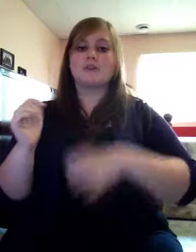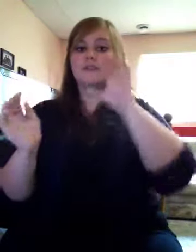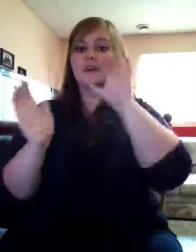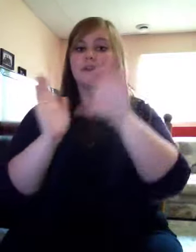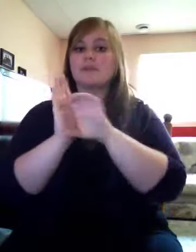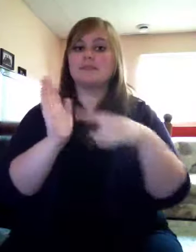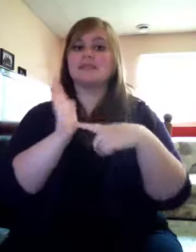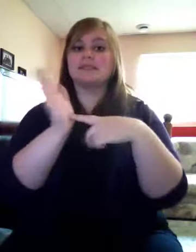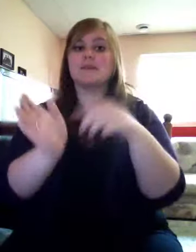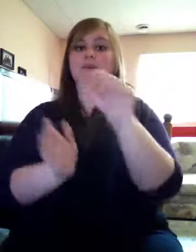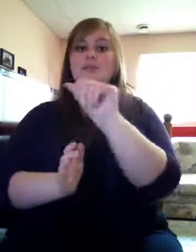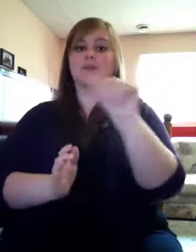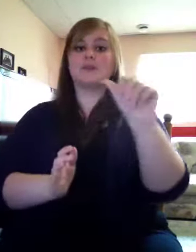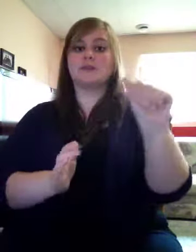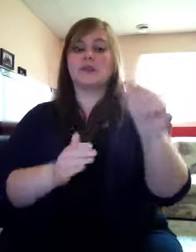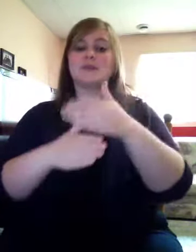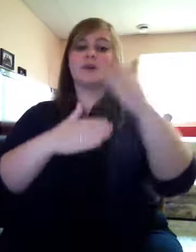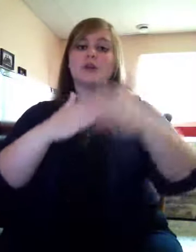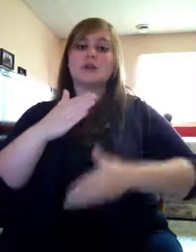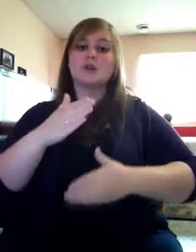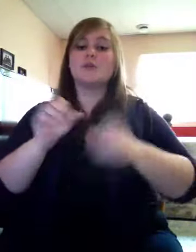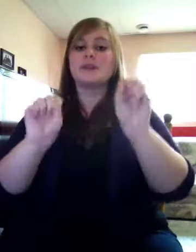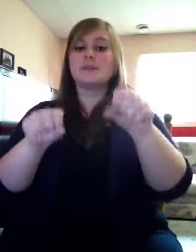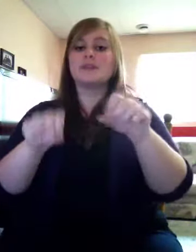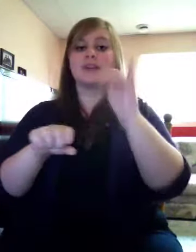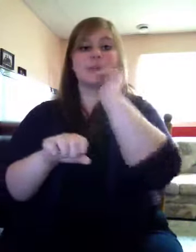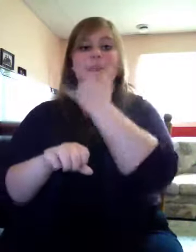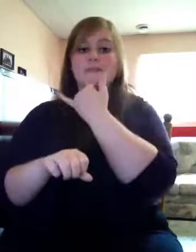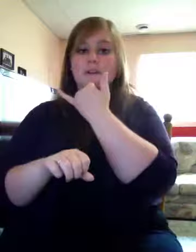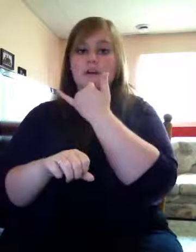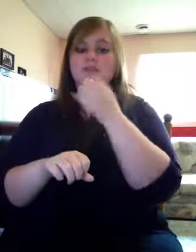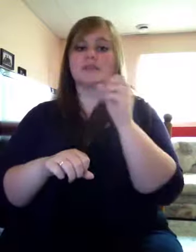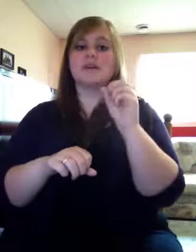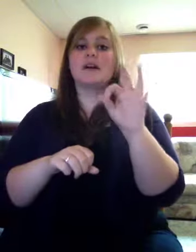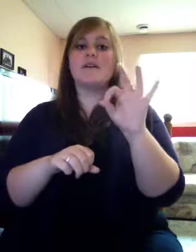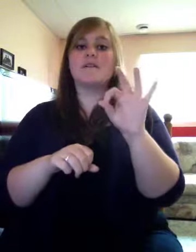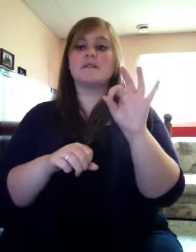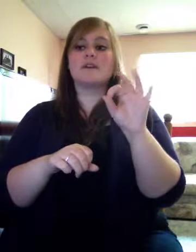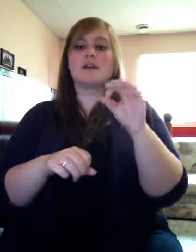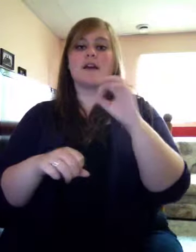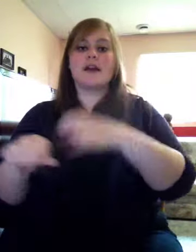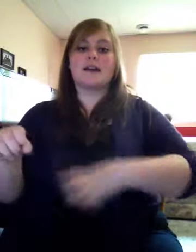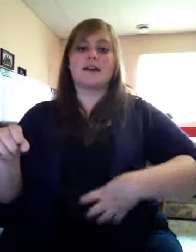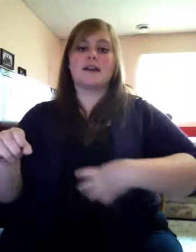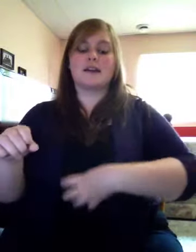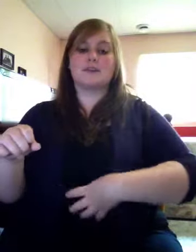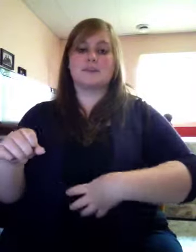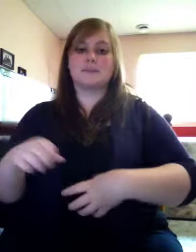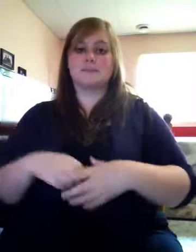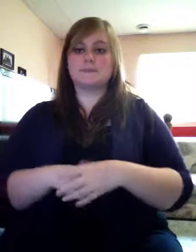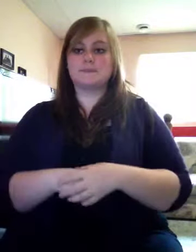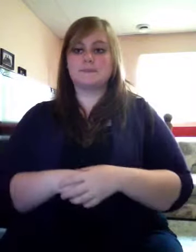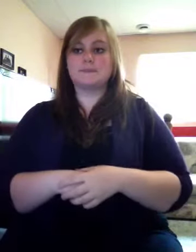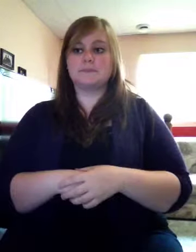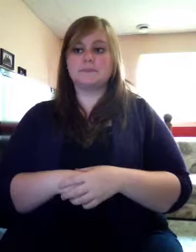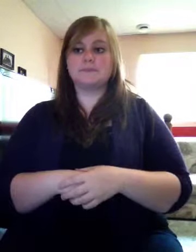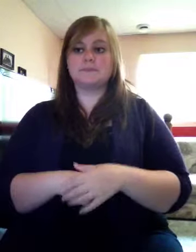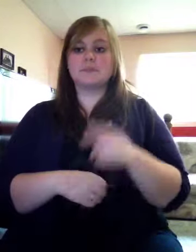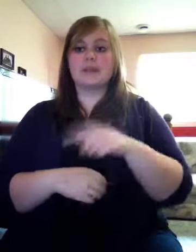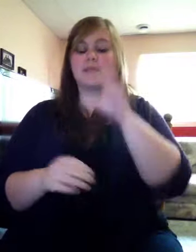with a discussion of the potential pitfalls in bedside imaging of an abdominal aortic aneurysm. This illustration shows the types